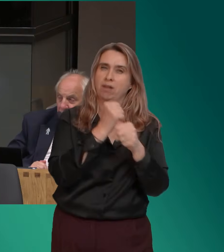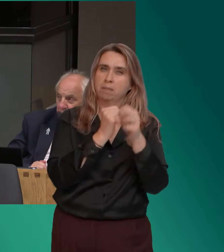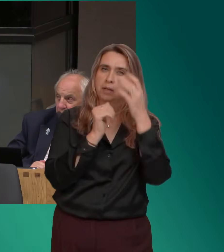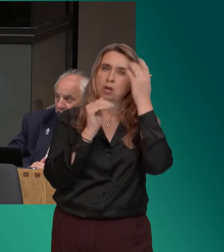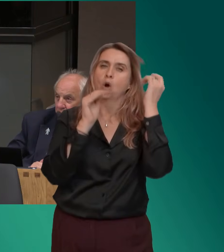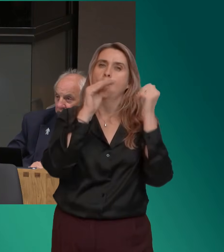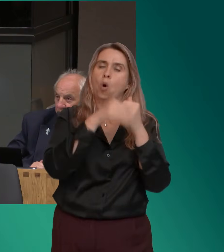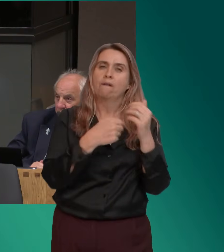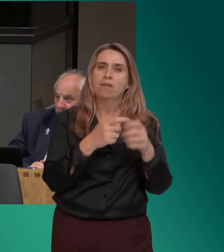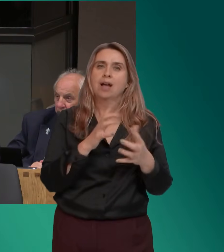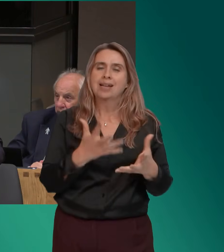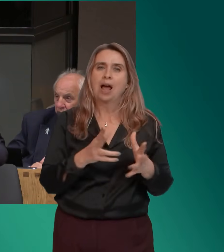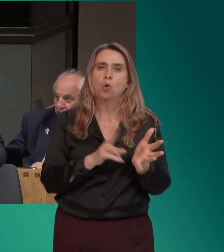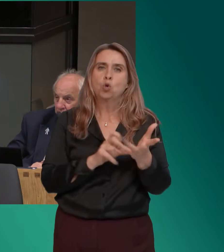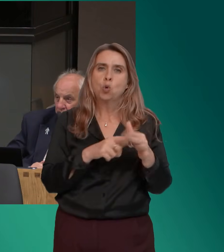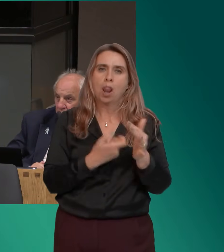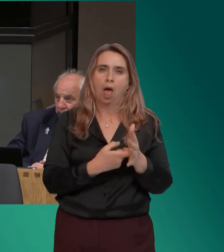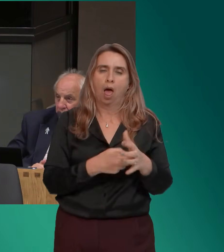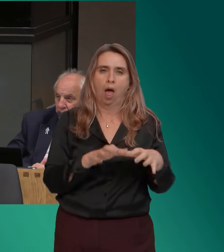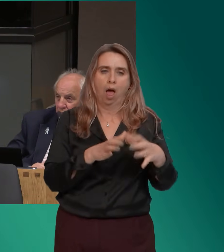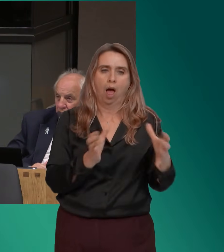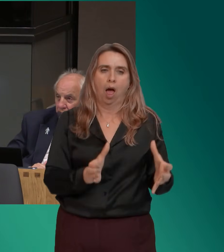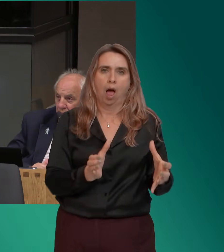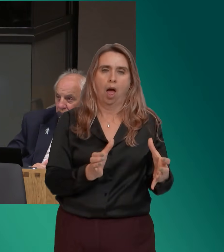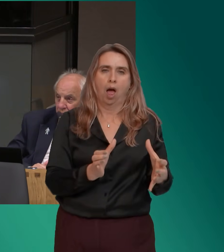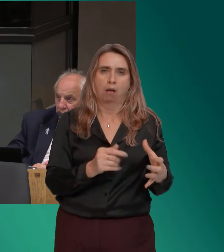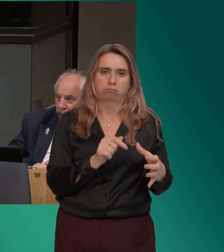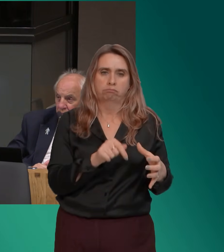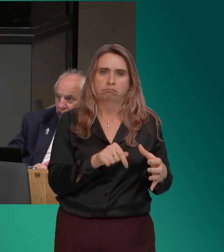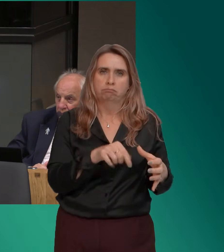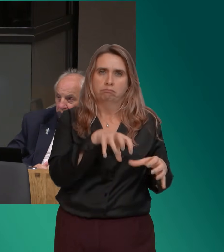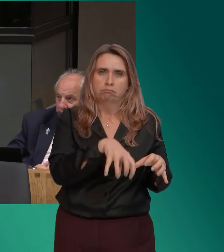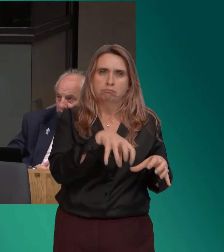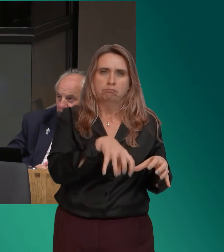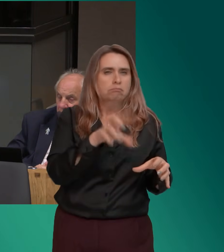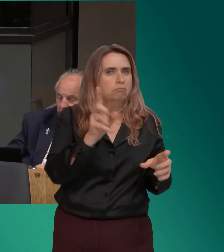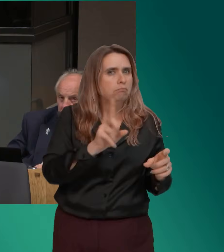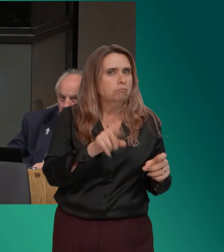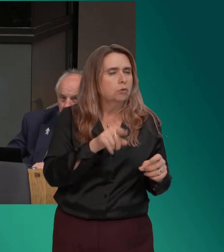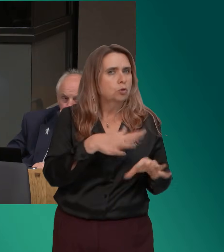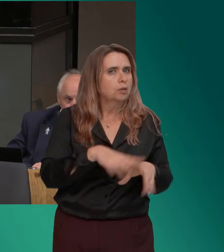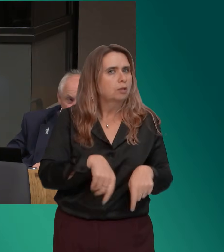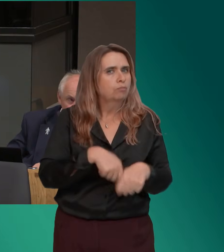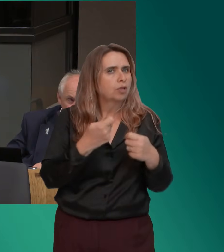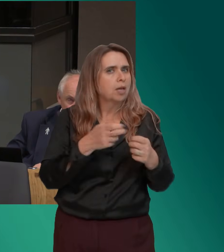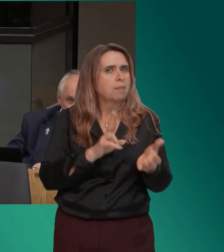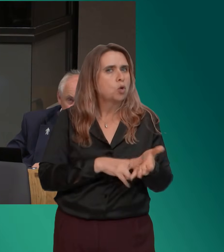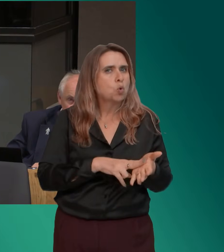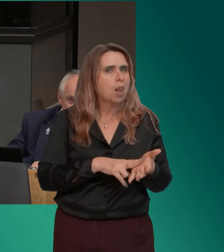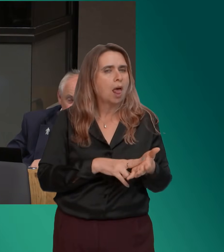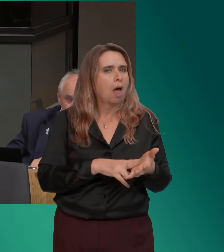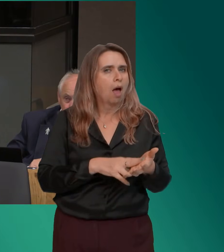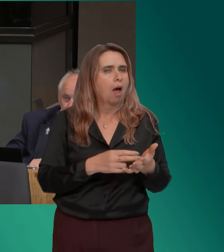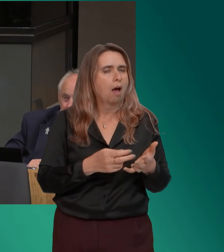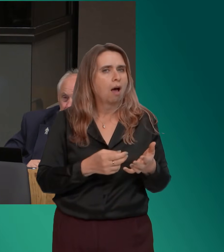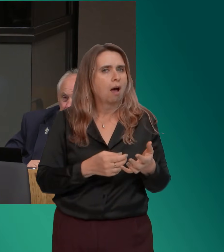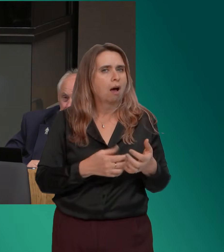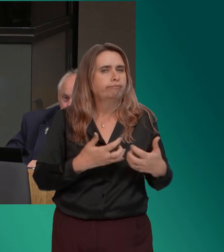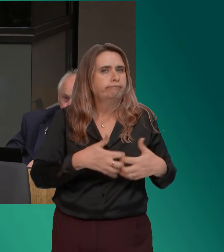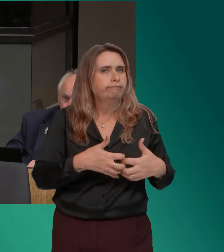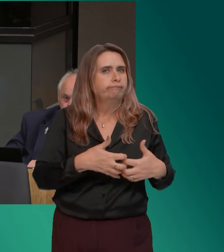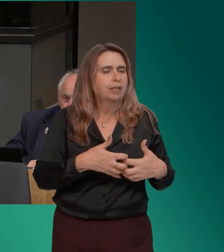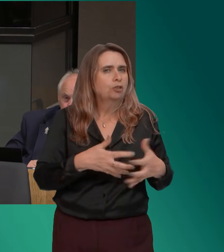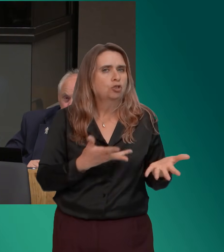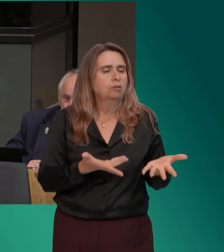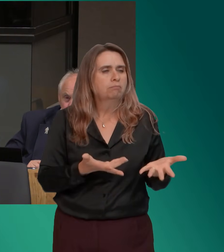small modular reactors now is? I ask because your manifesto failed to reference nuclear energy, failed to provide support for SMRs